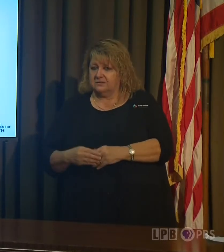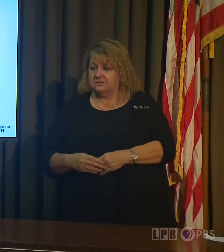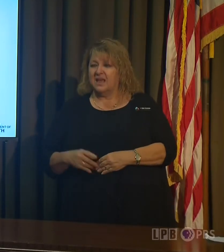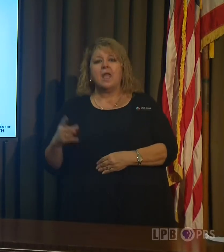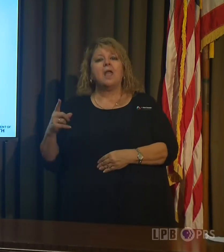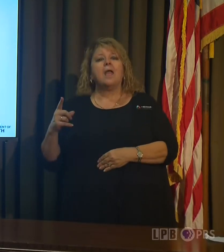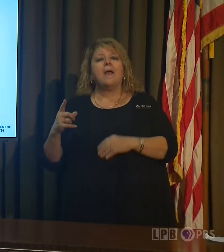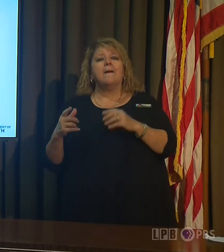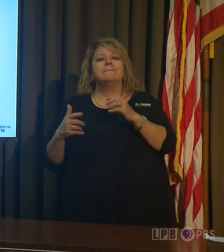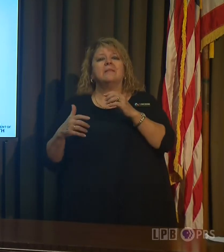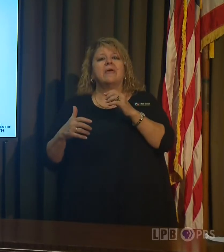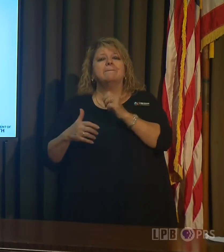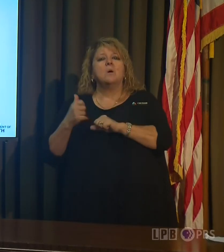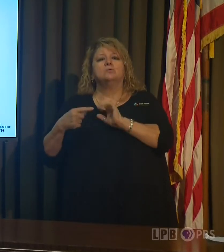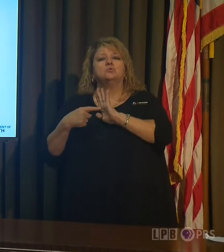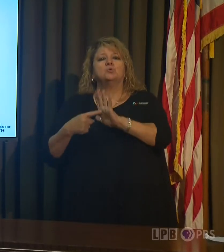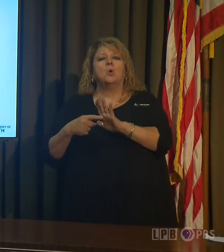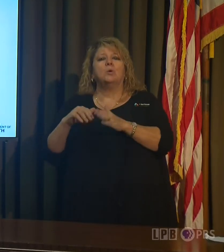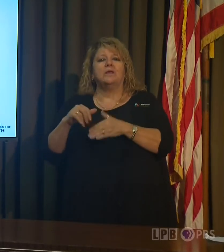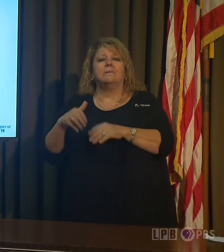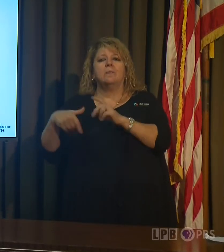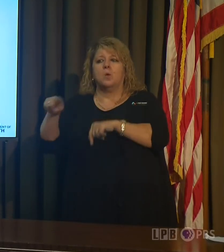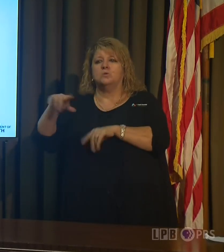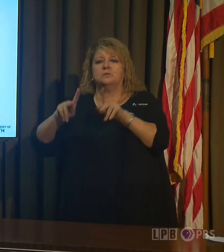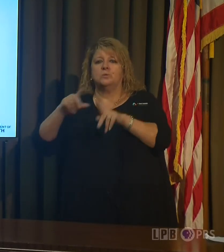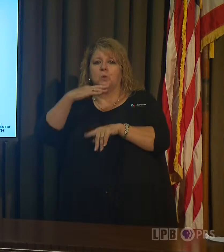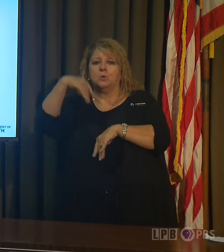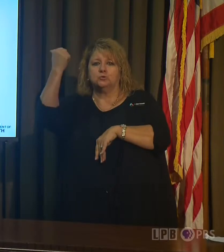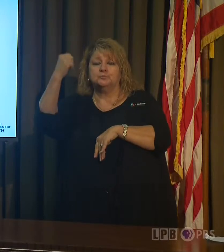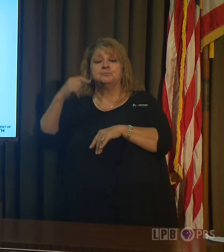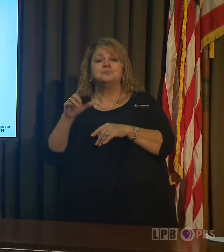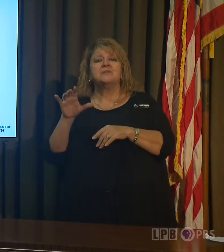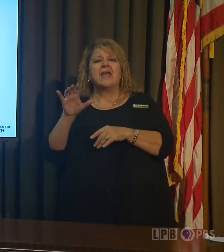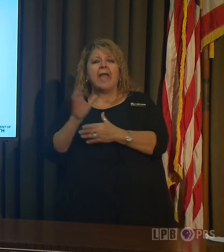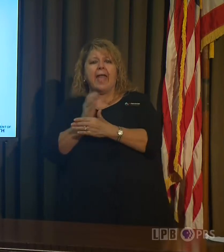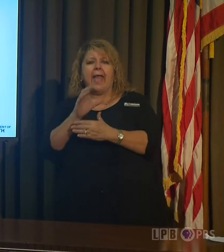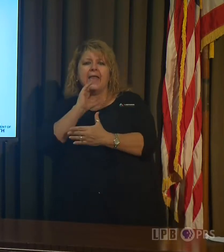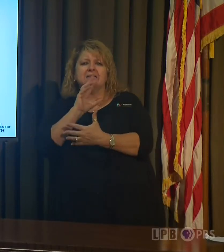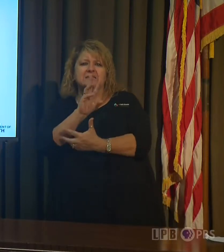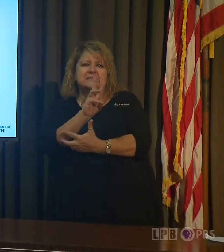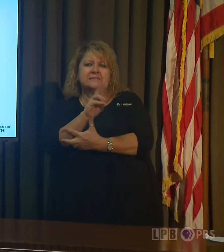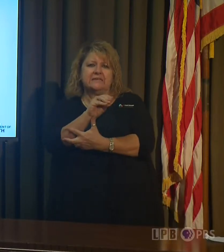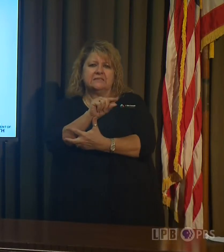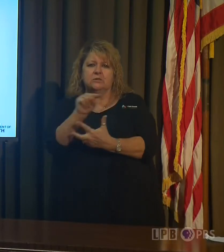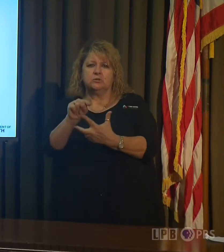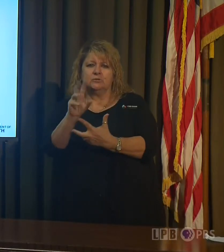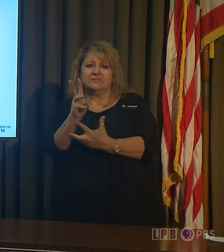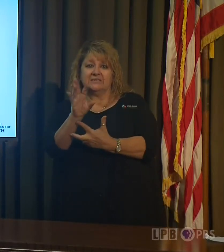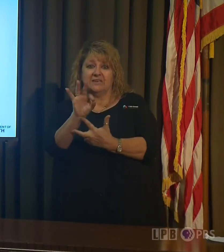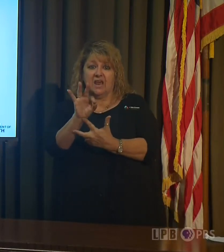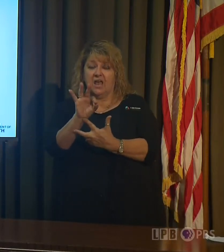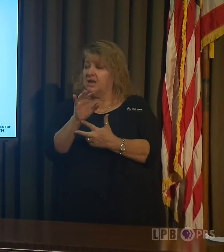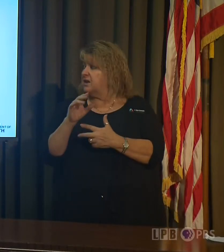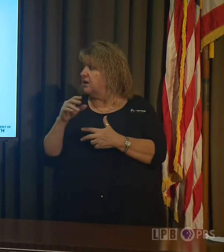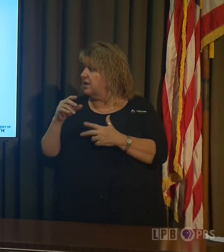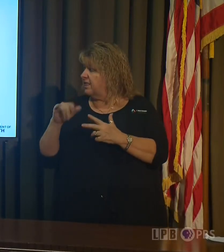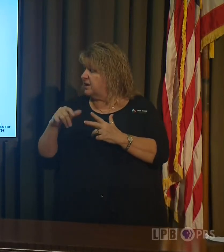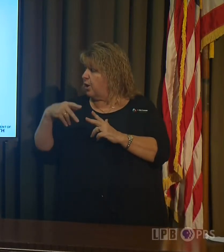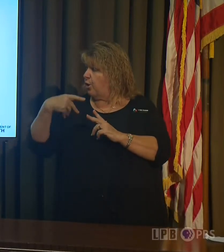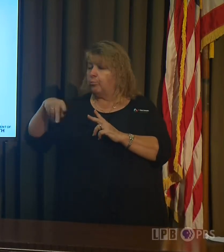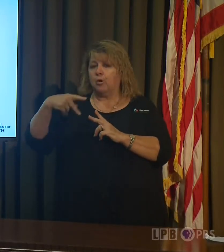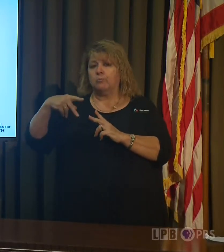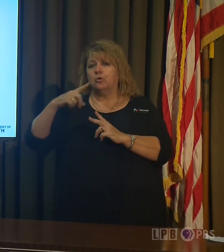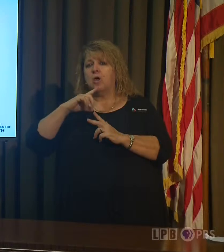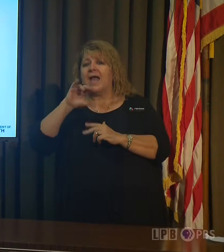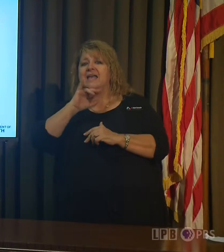what you see here is two lines. The gray line is individuals aged 60 to 69. The purple line is individuals aged 70 and